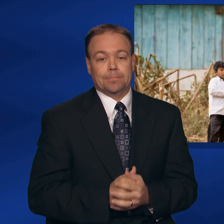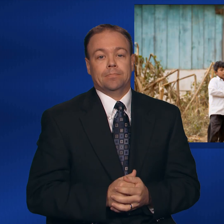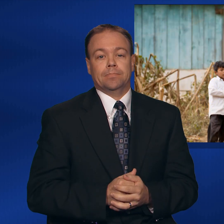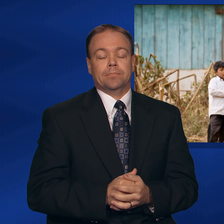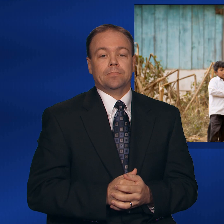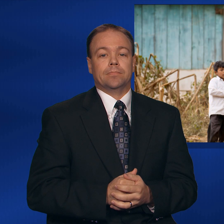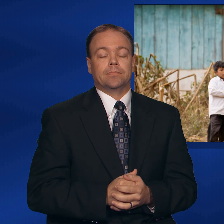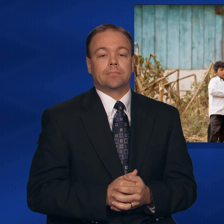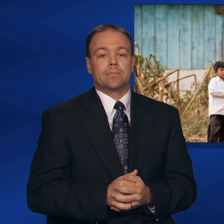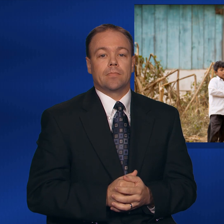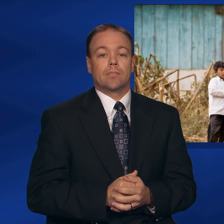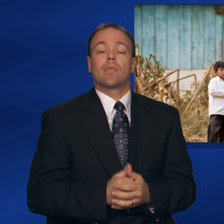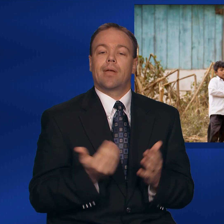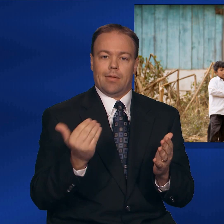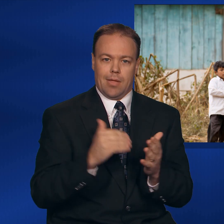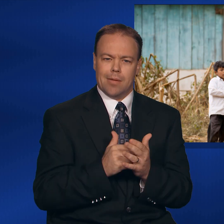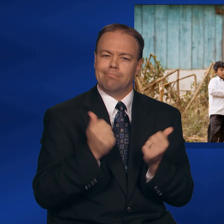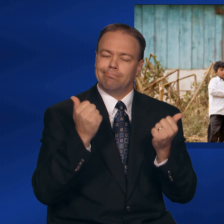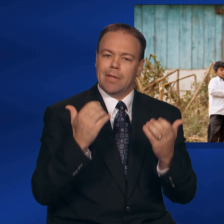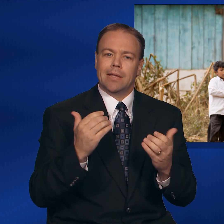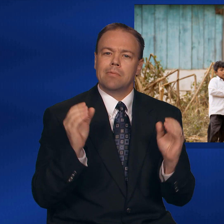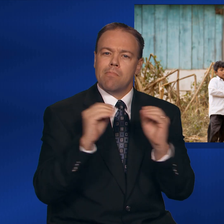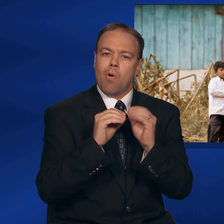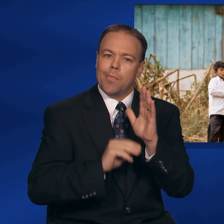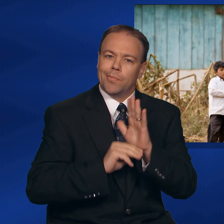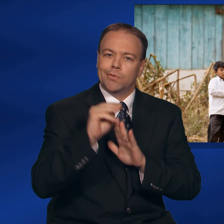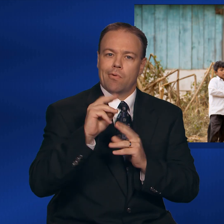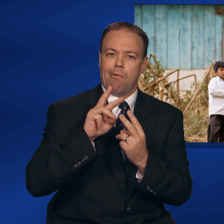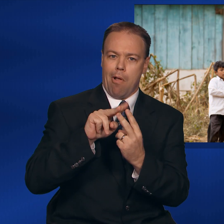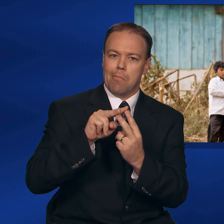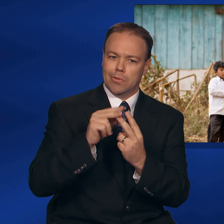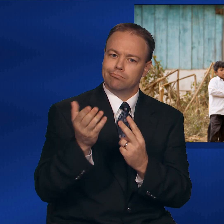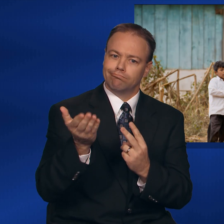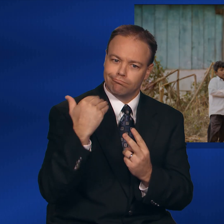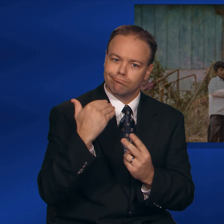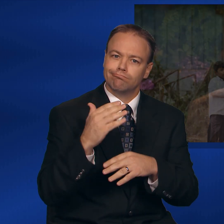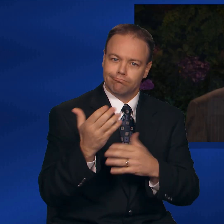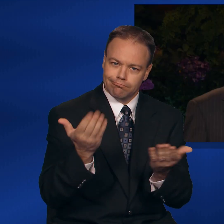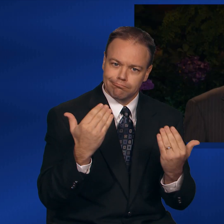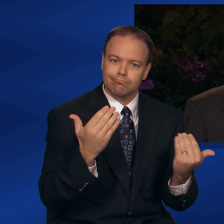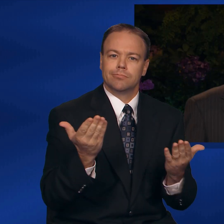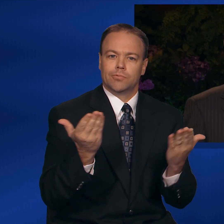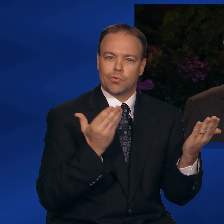again, he invited many more mature couples to serve.